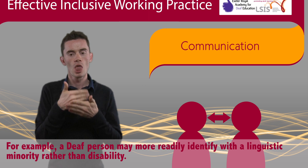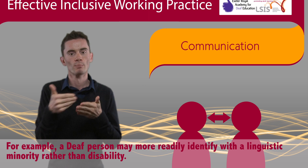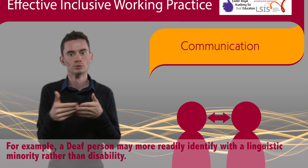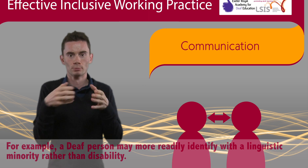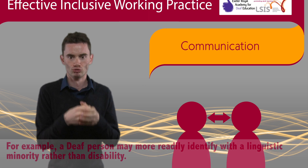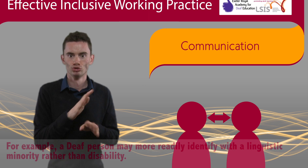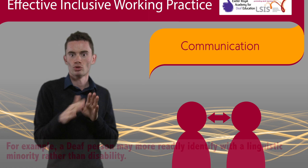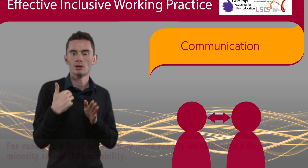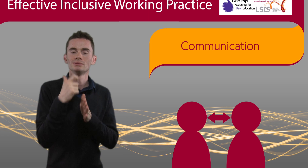disability.